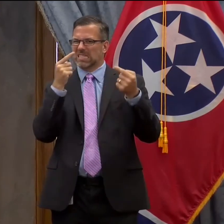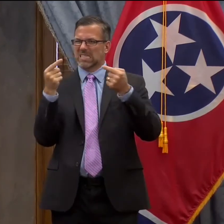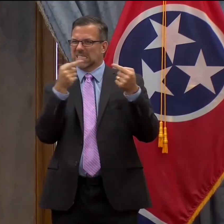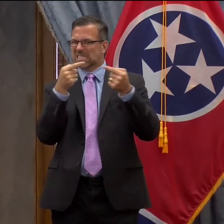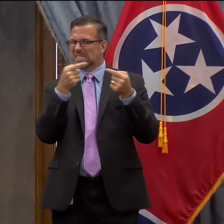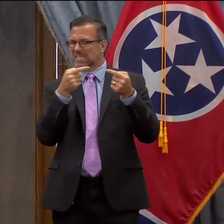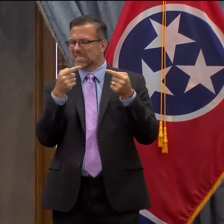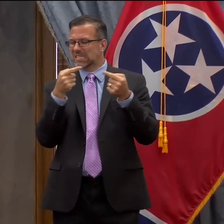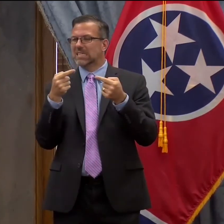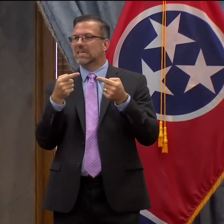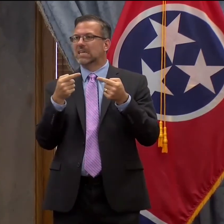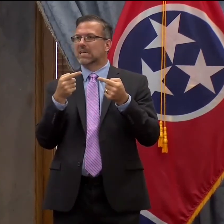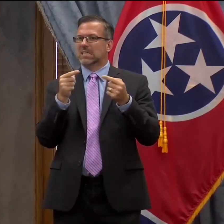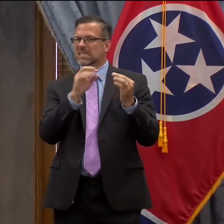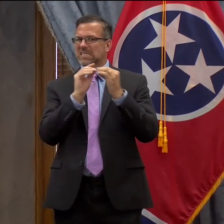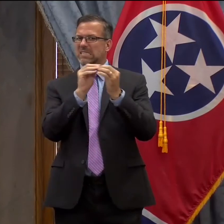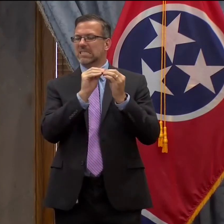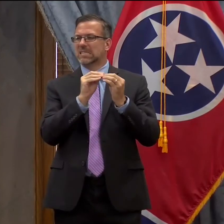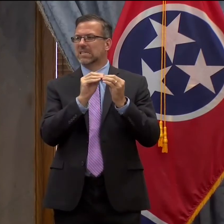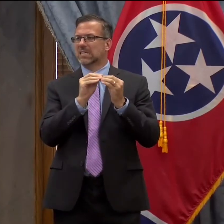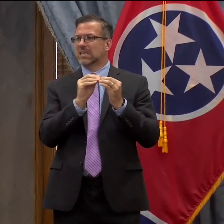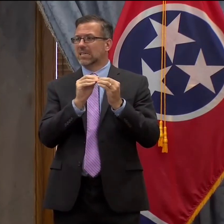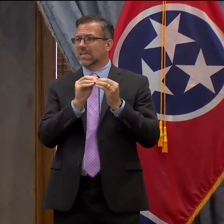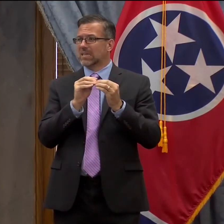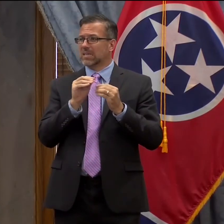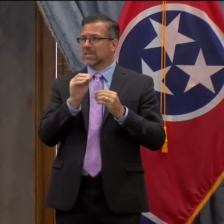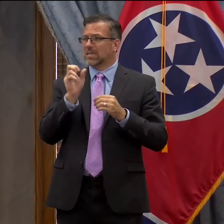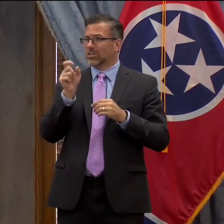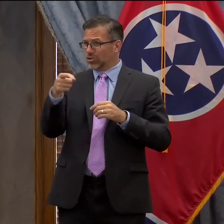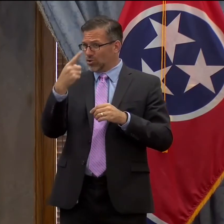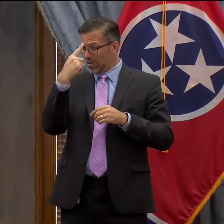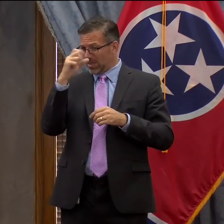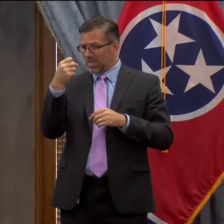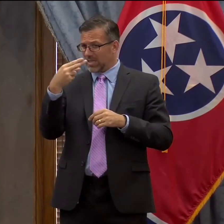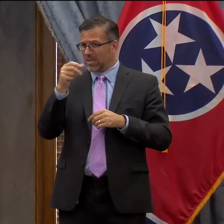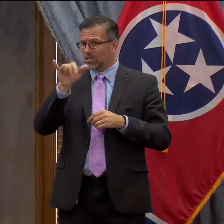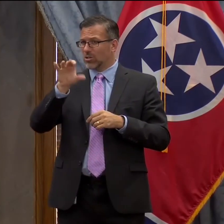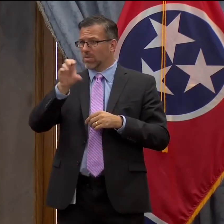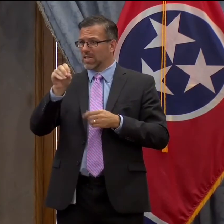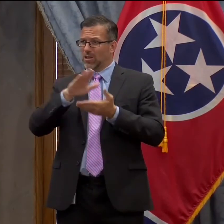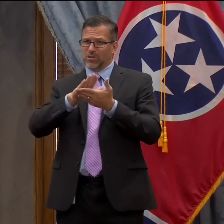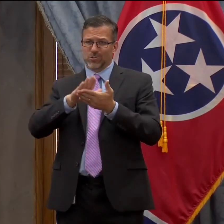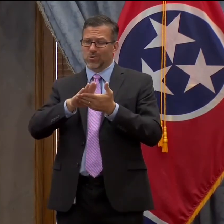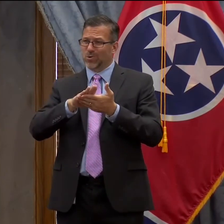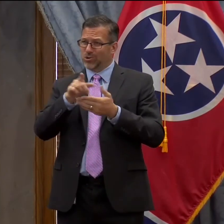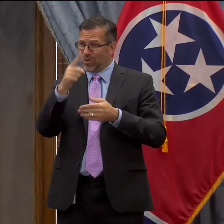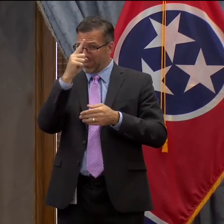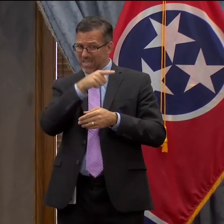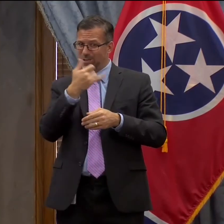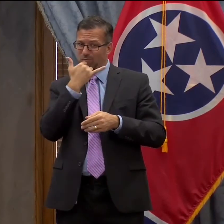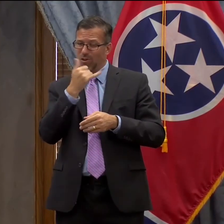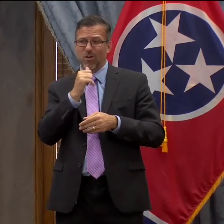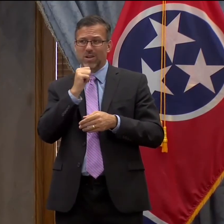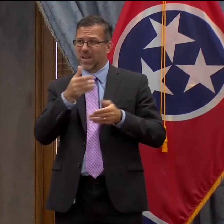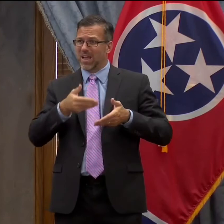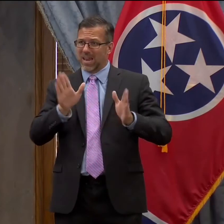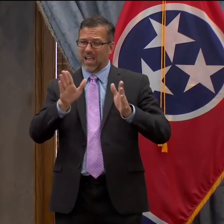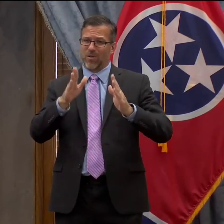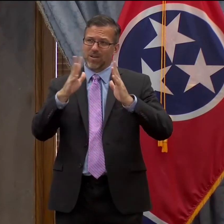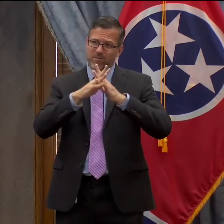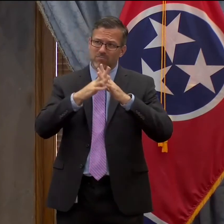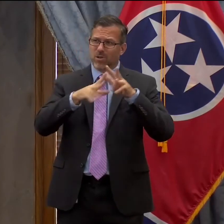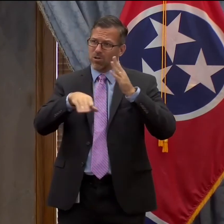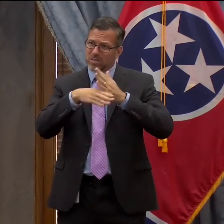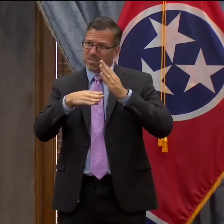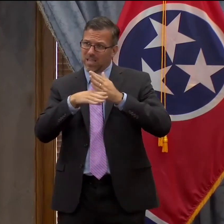in Shelby County. You feel Shelby County Schools is overreacting by not allowing soccer and football this fall? Well, I will